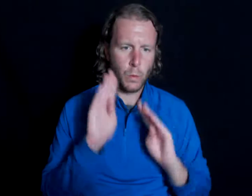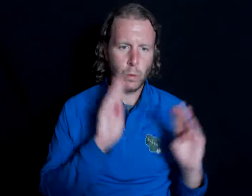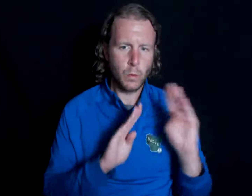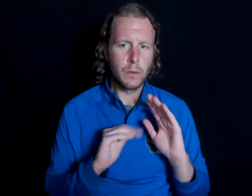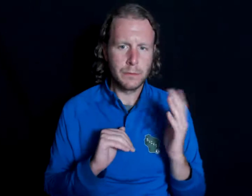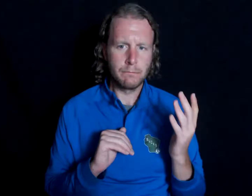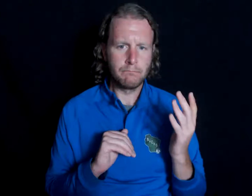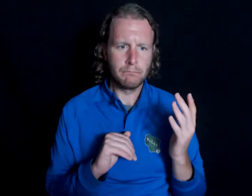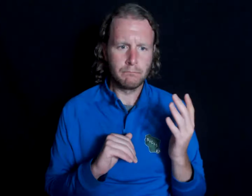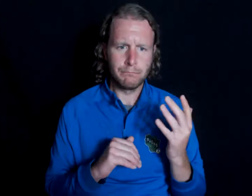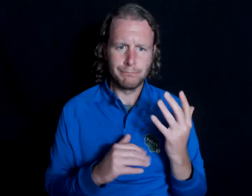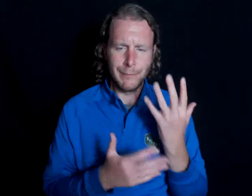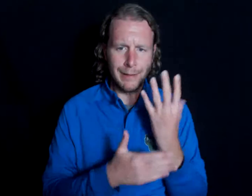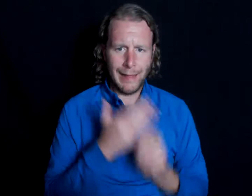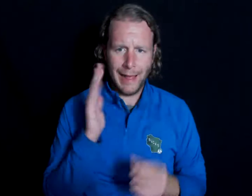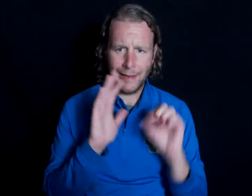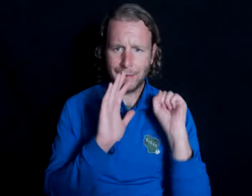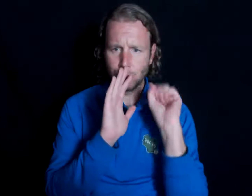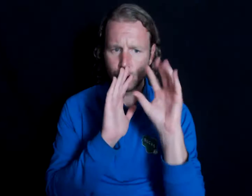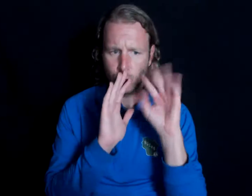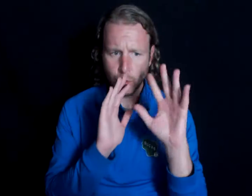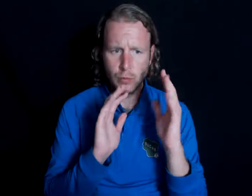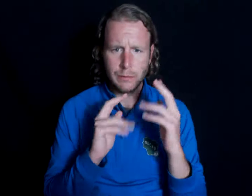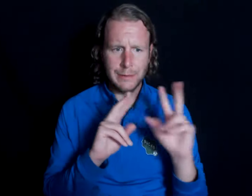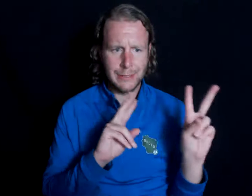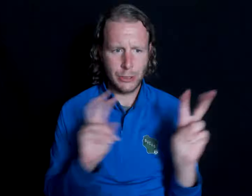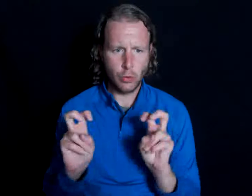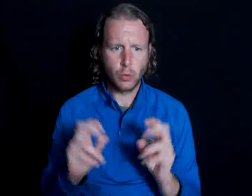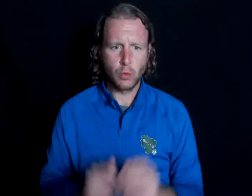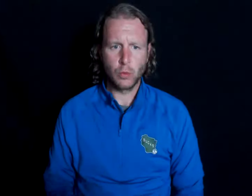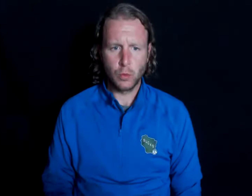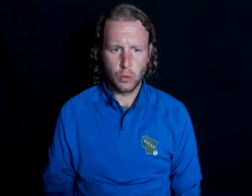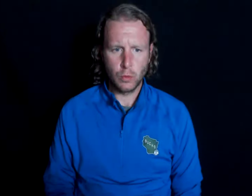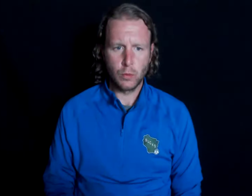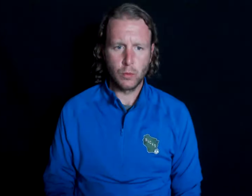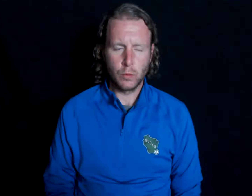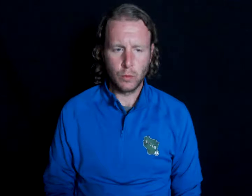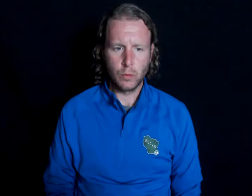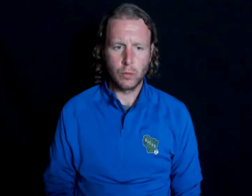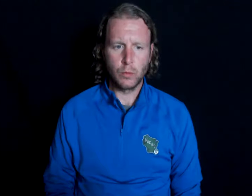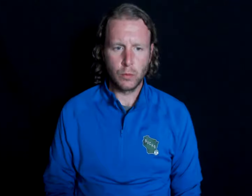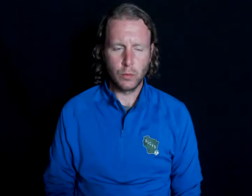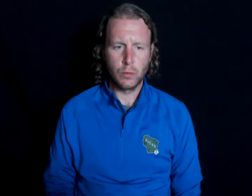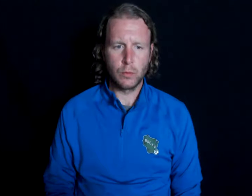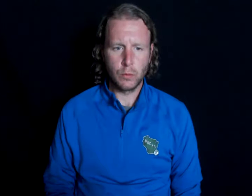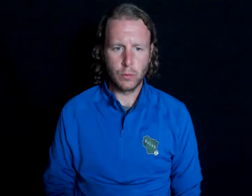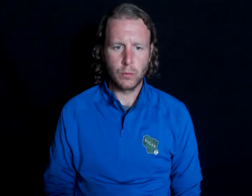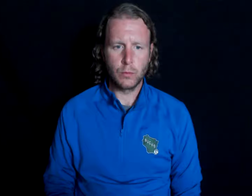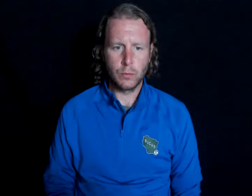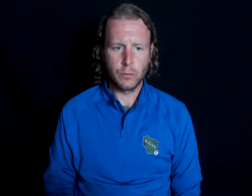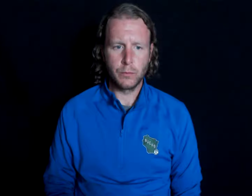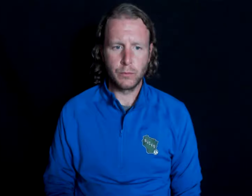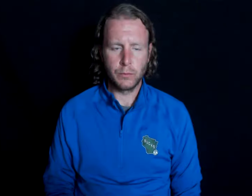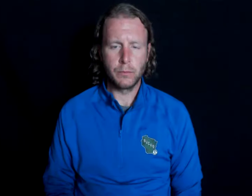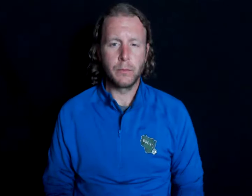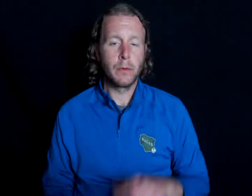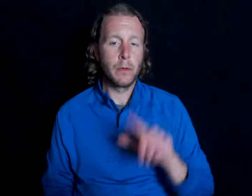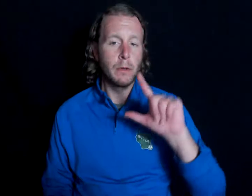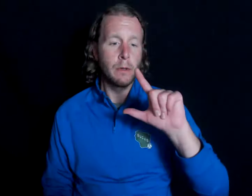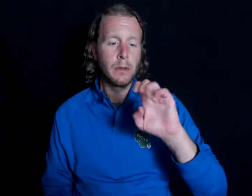think the lack of shooting is a real issue for them. And LeBron and AD are going to have to be great.